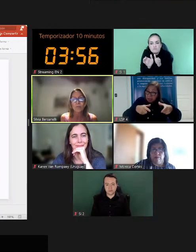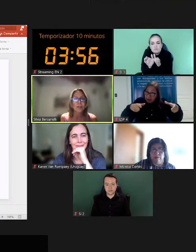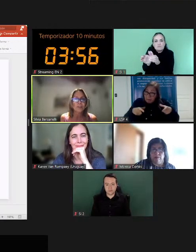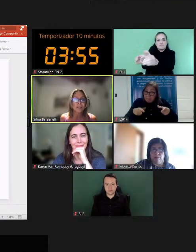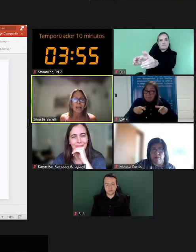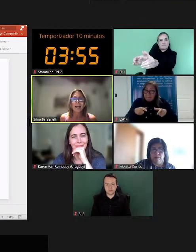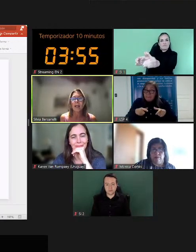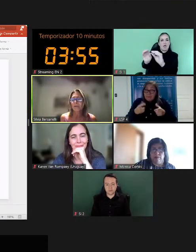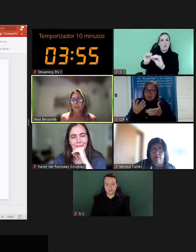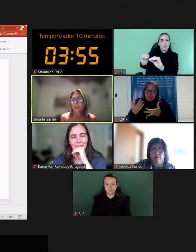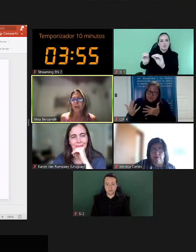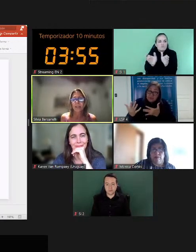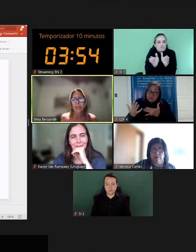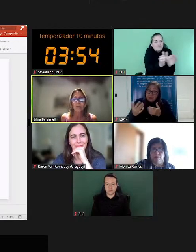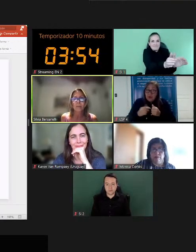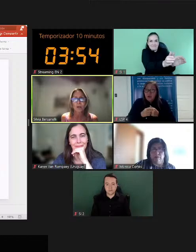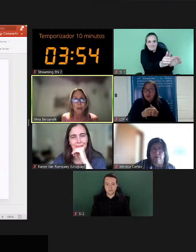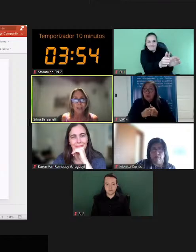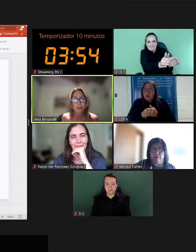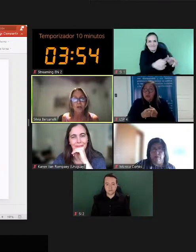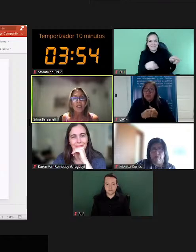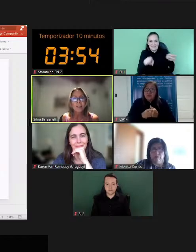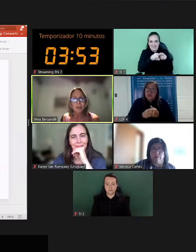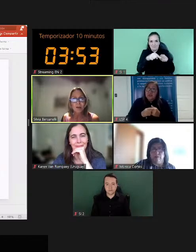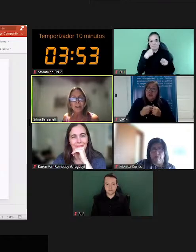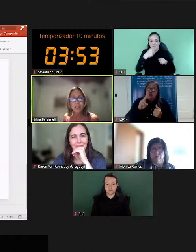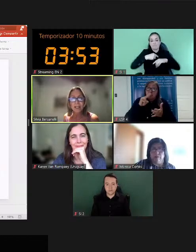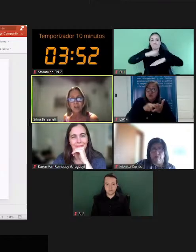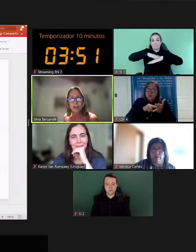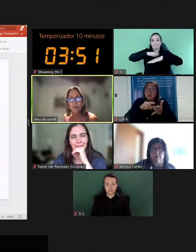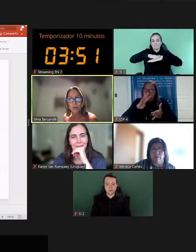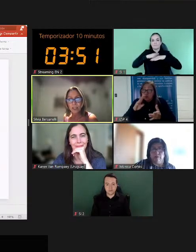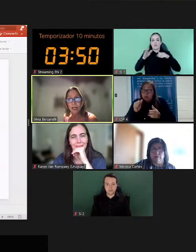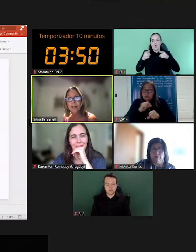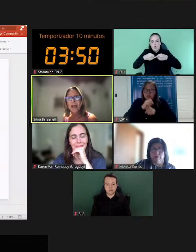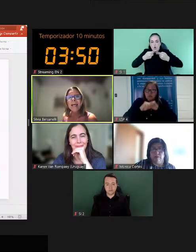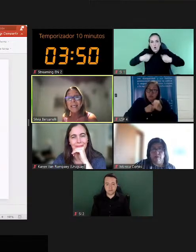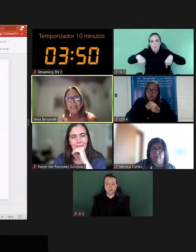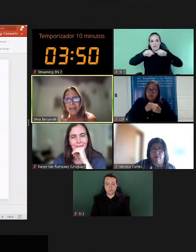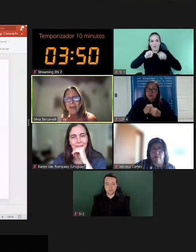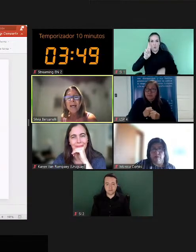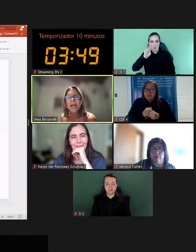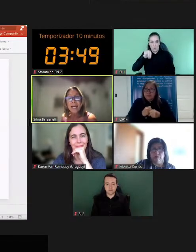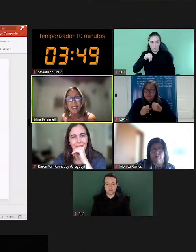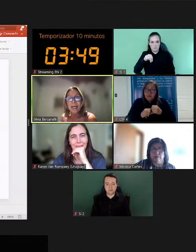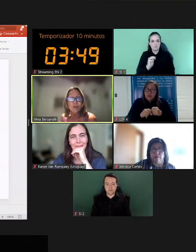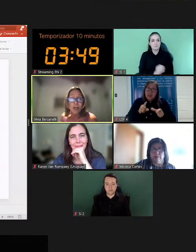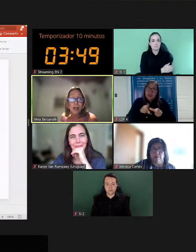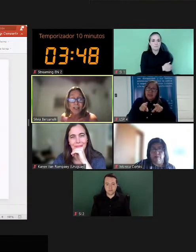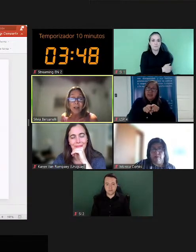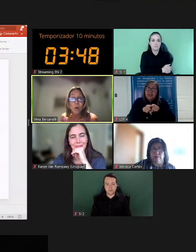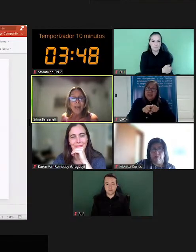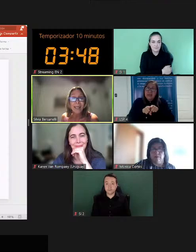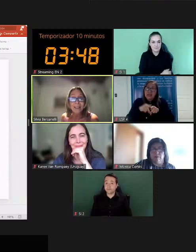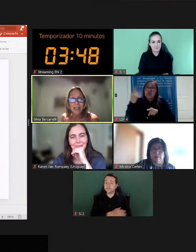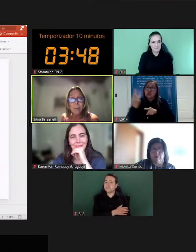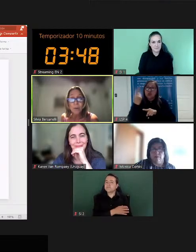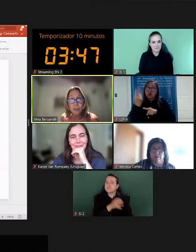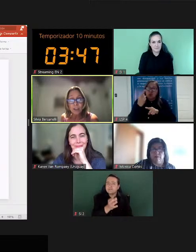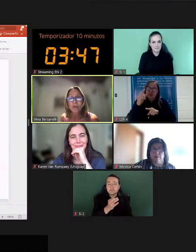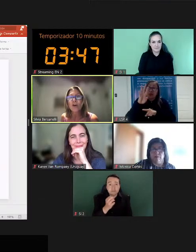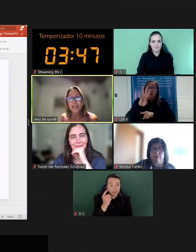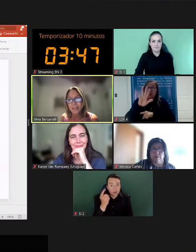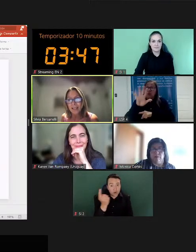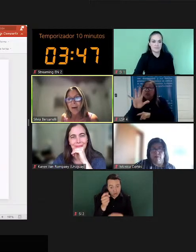still this segregated space as general observation number fall of the un states and